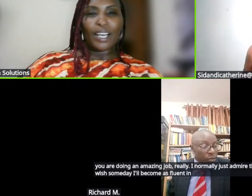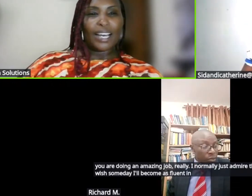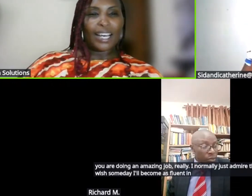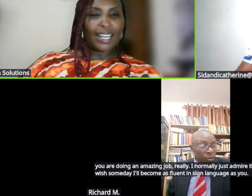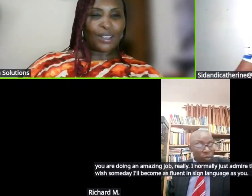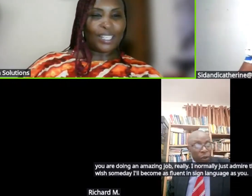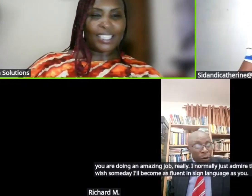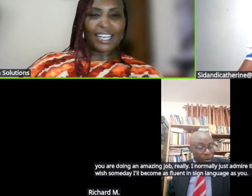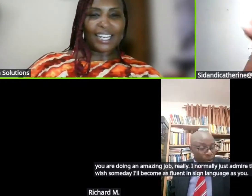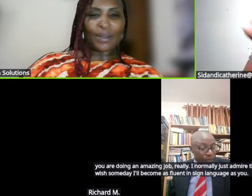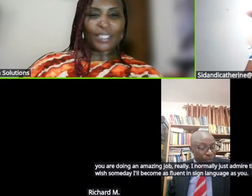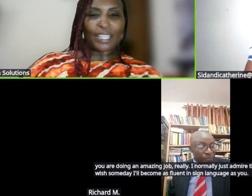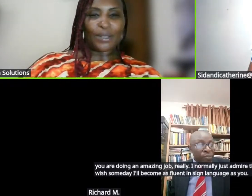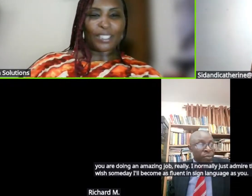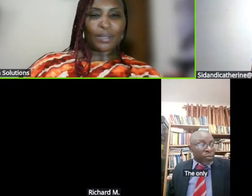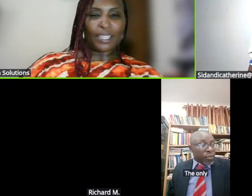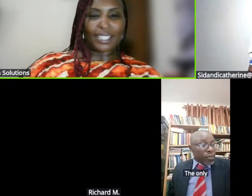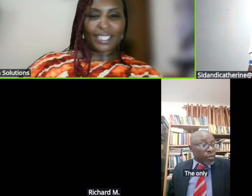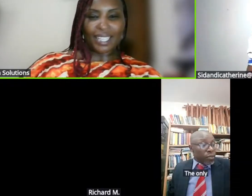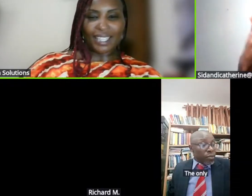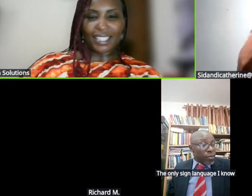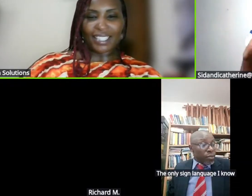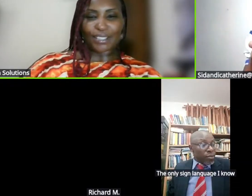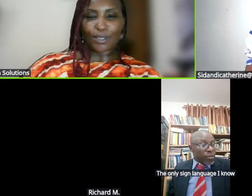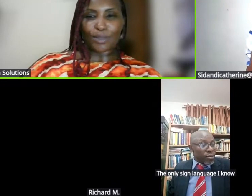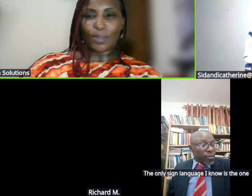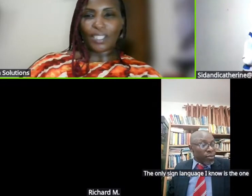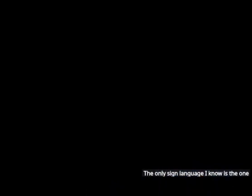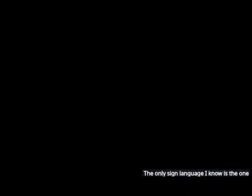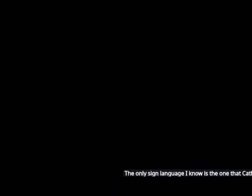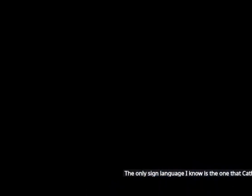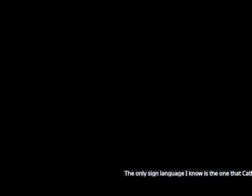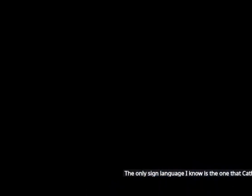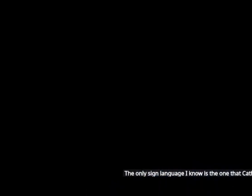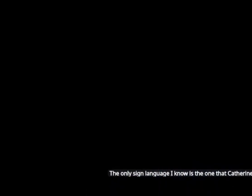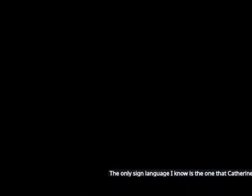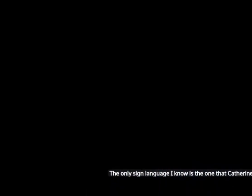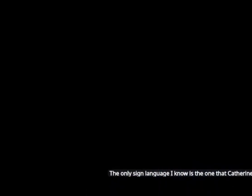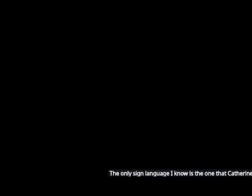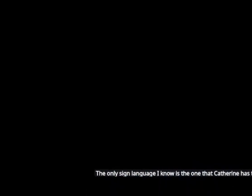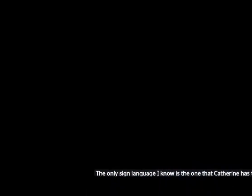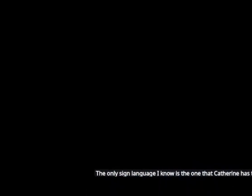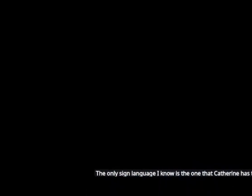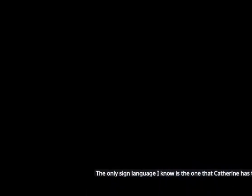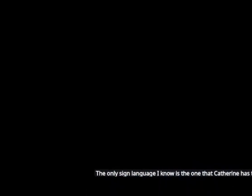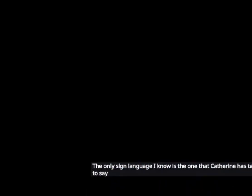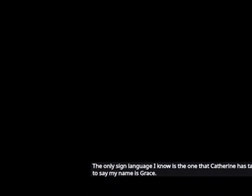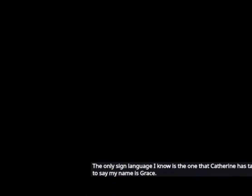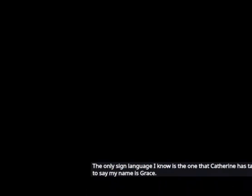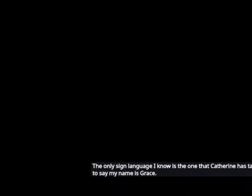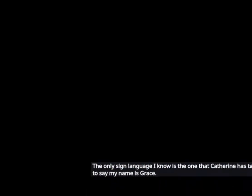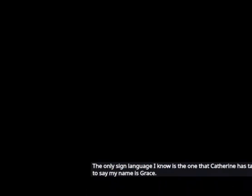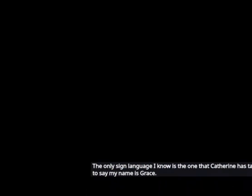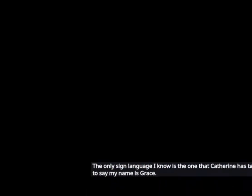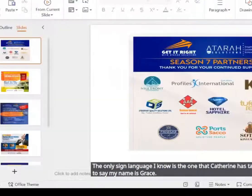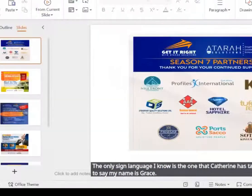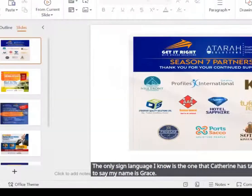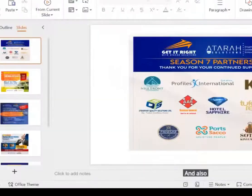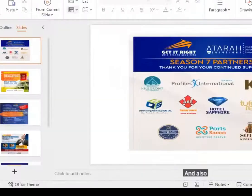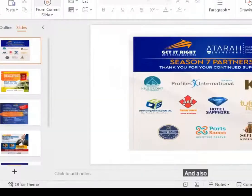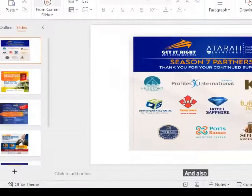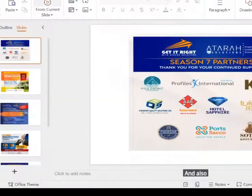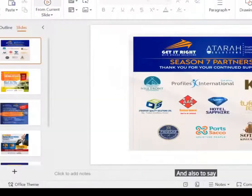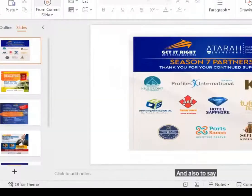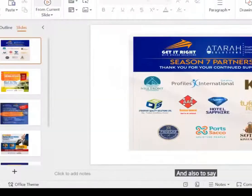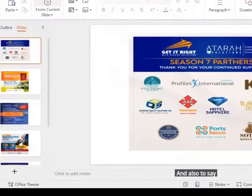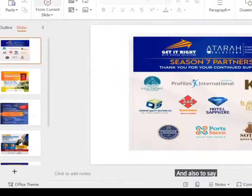you. The only sign language I know is the one that Catherine has taught me, which is to say my name is Grace, and also to say I am a